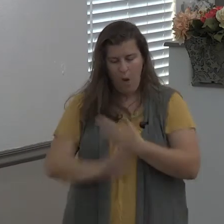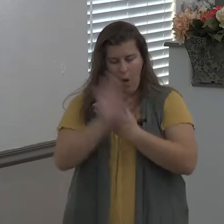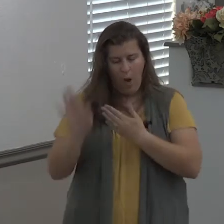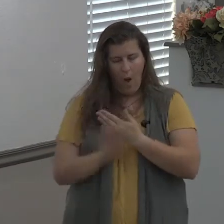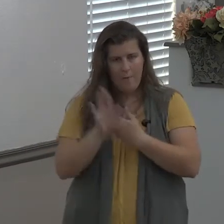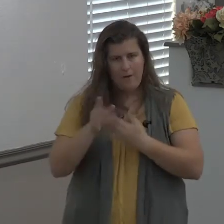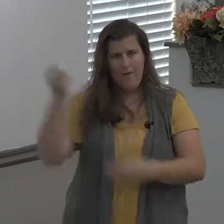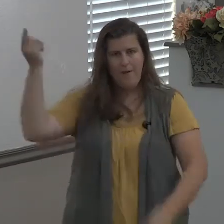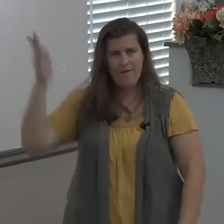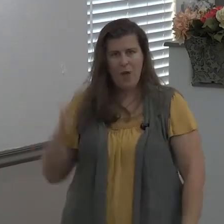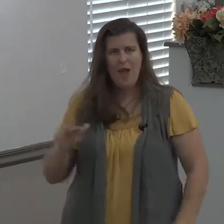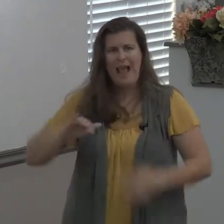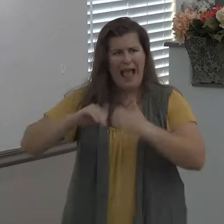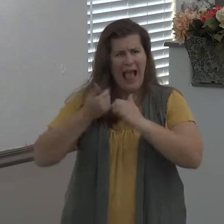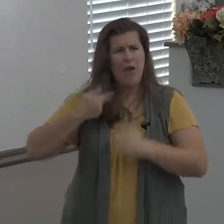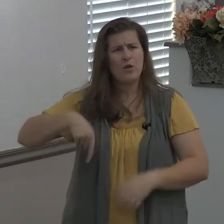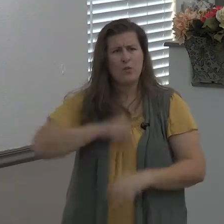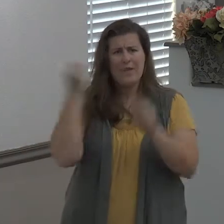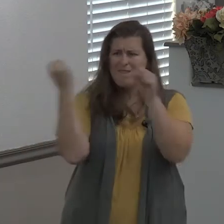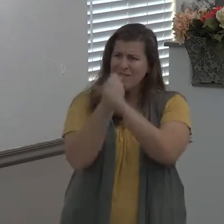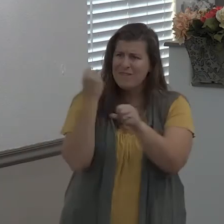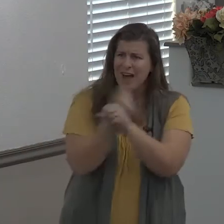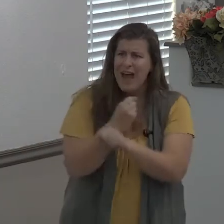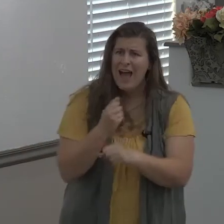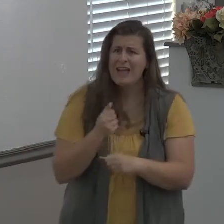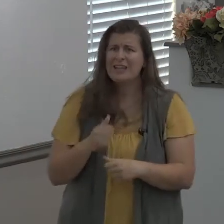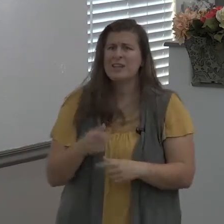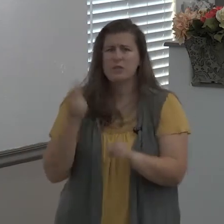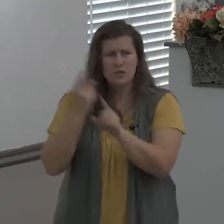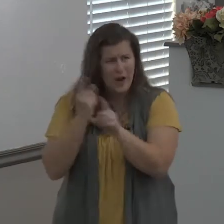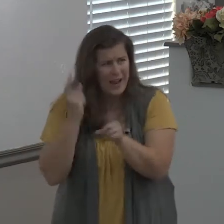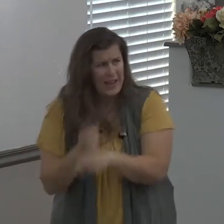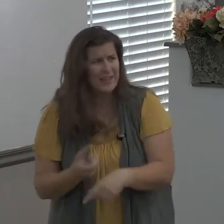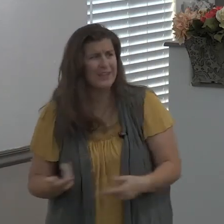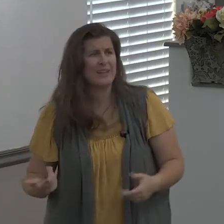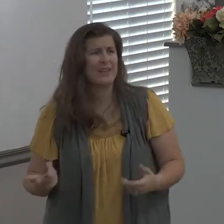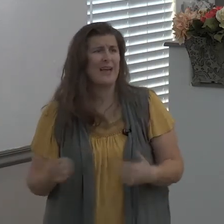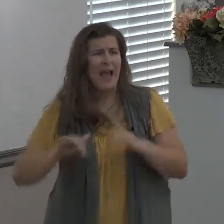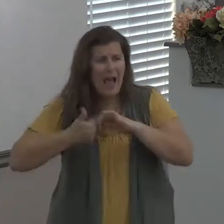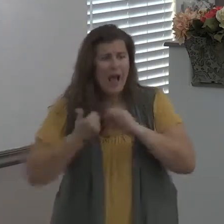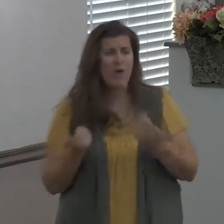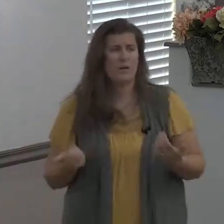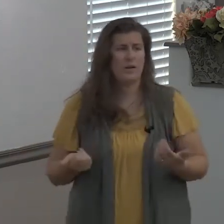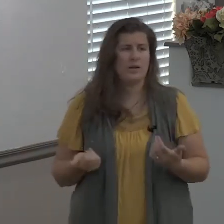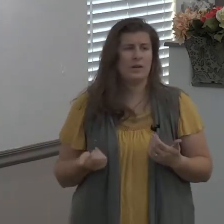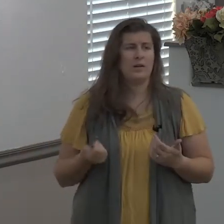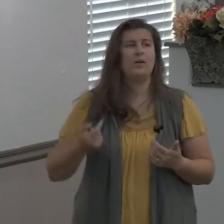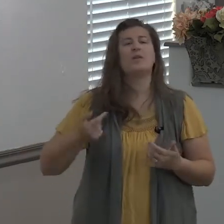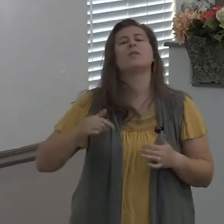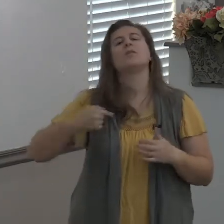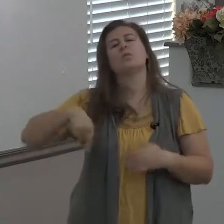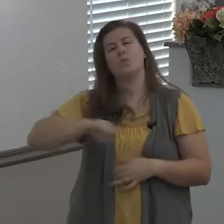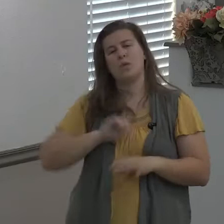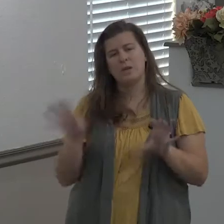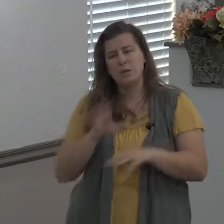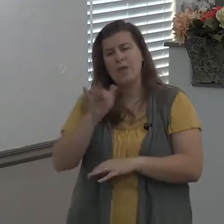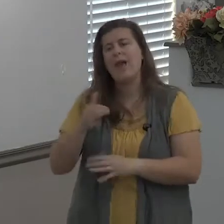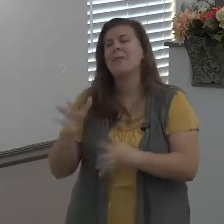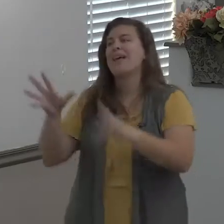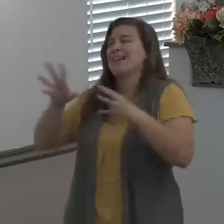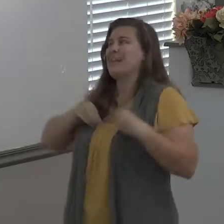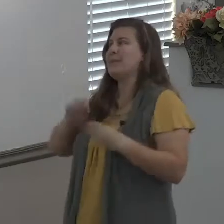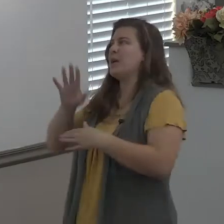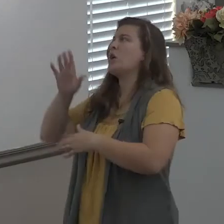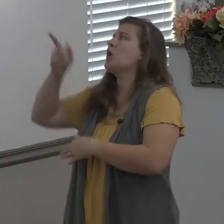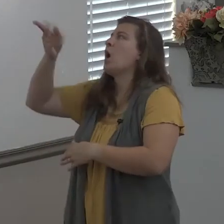unto you the whole armor of God. How are you and I supposed to battle this battle? How are we to